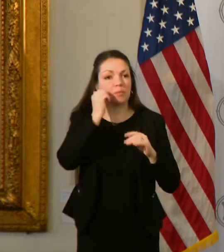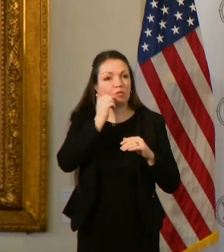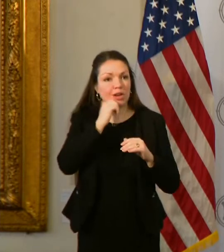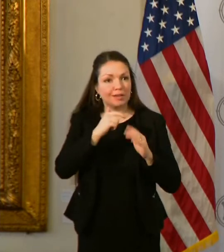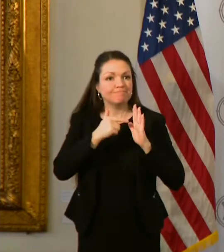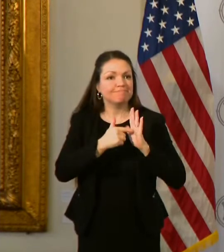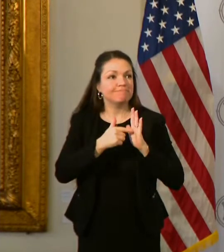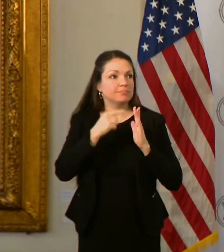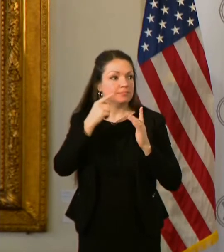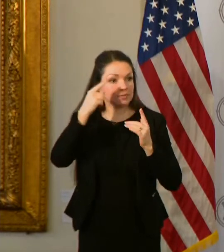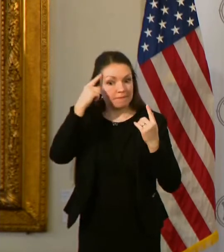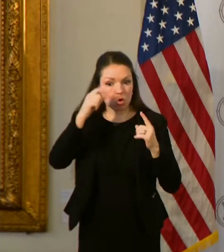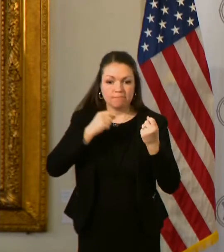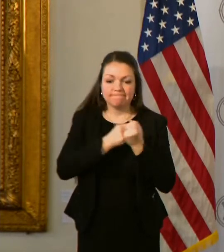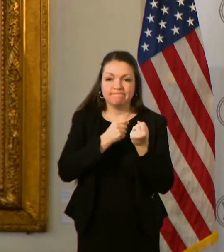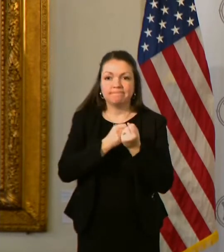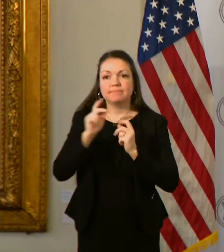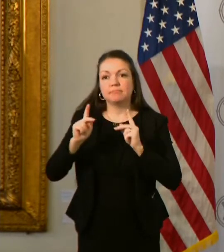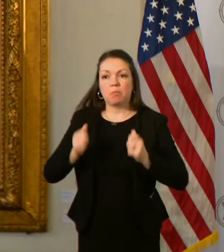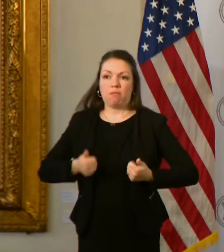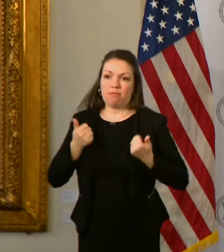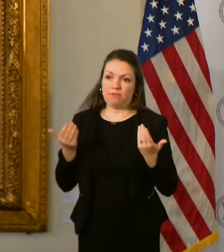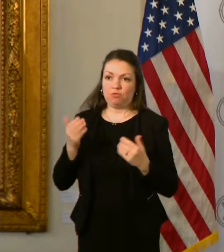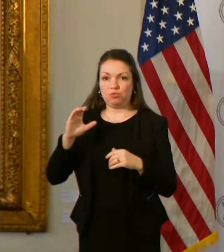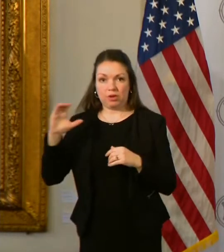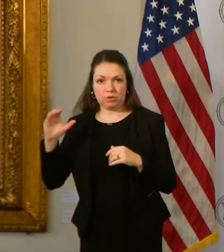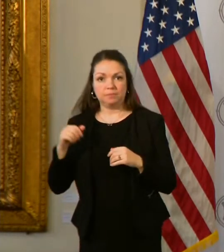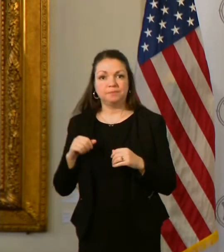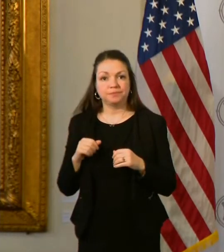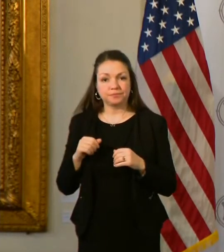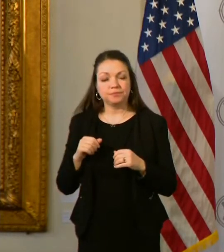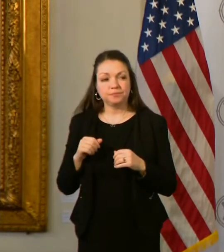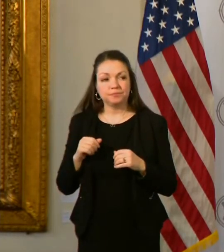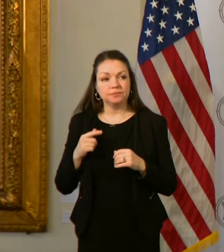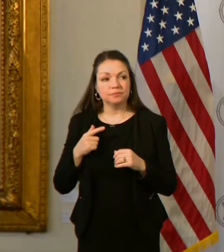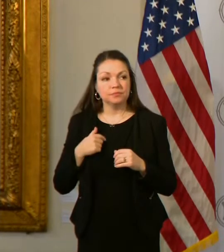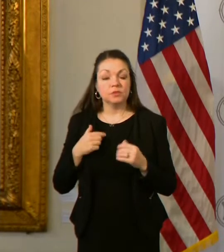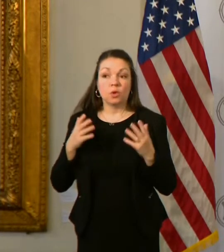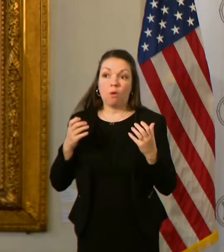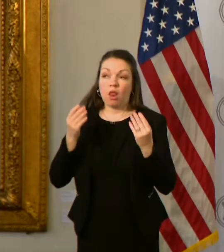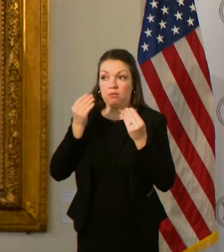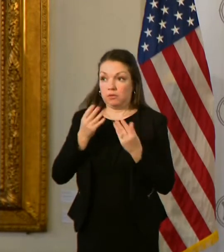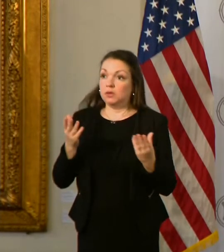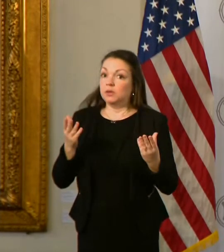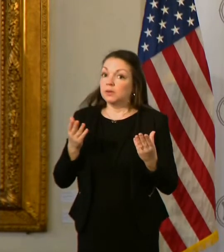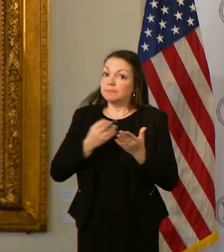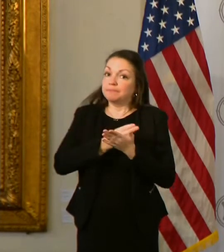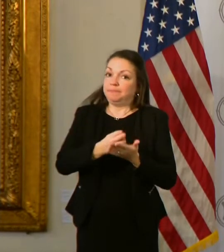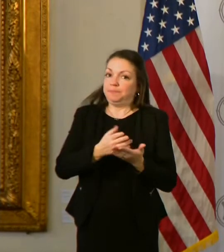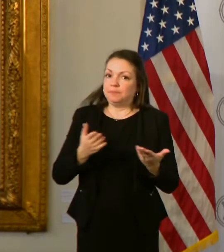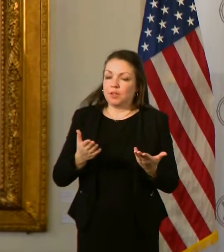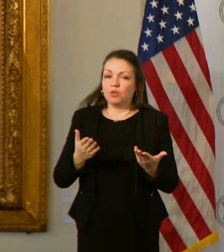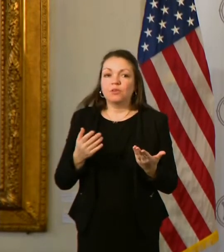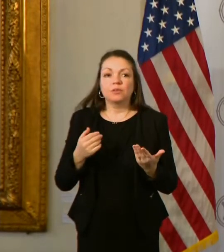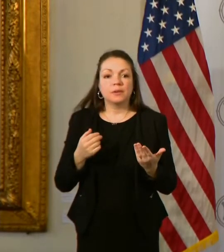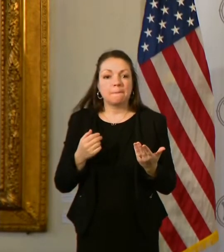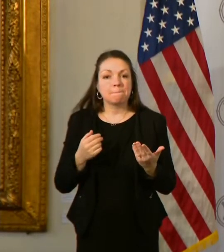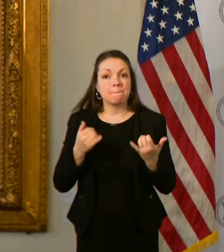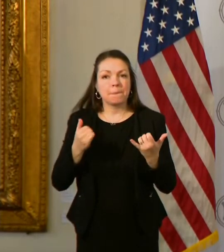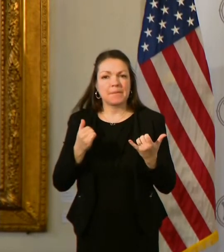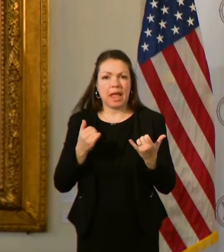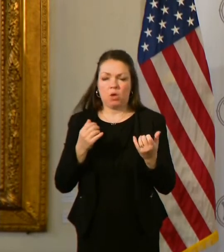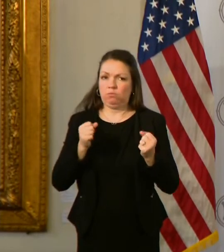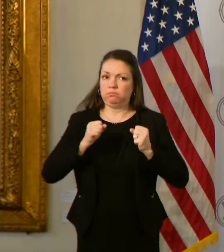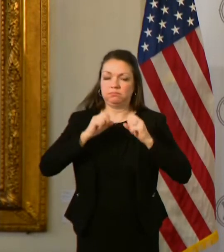County. And so I just wanted to take a moment to level set here, that we are in extraordinary times, and this state of the